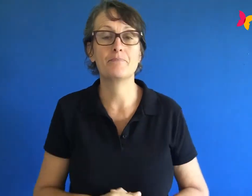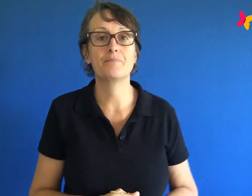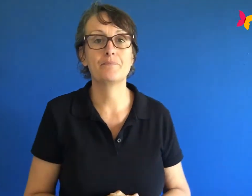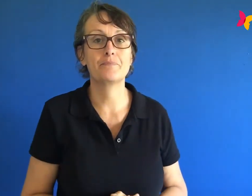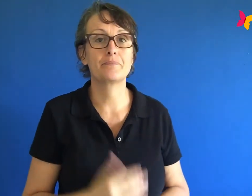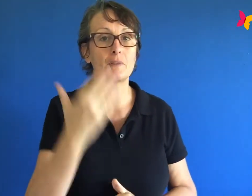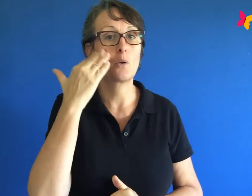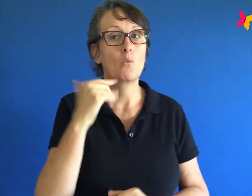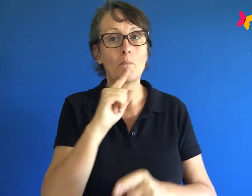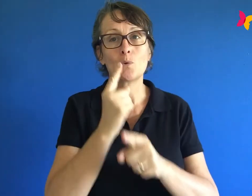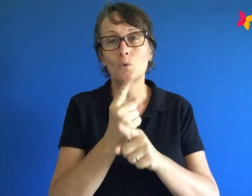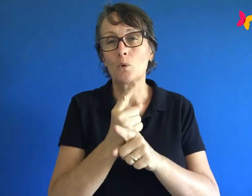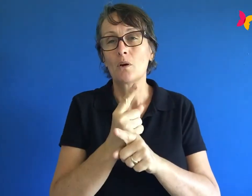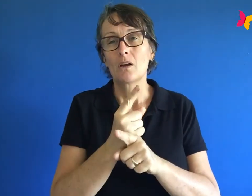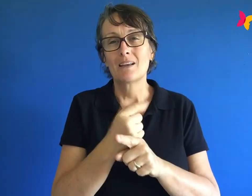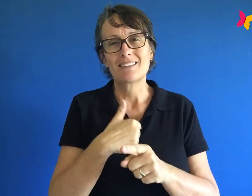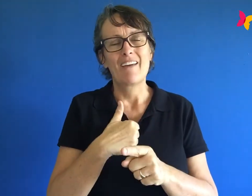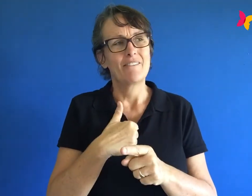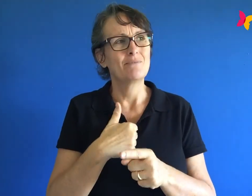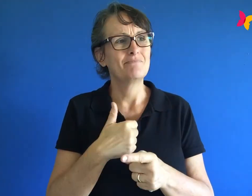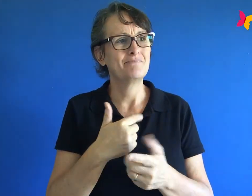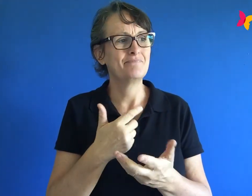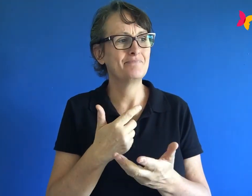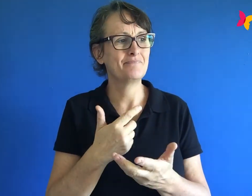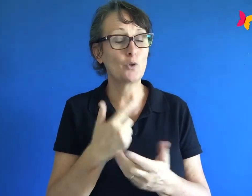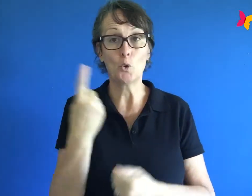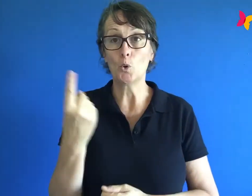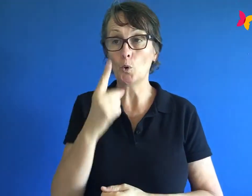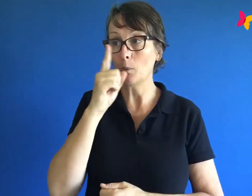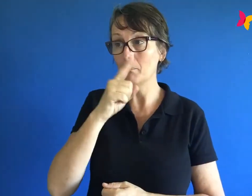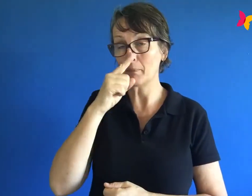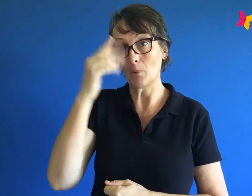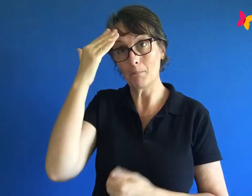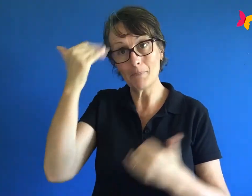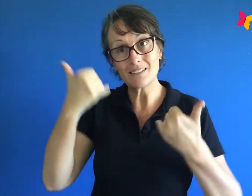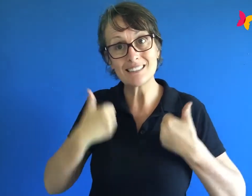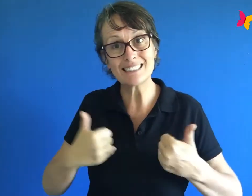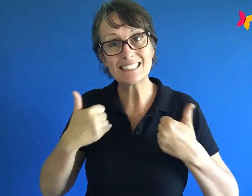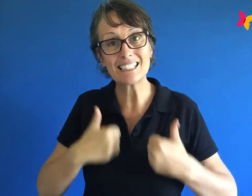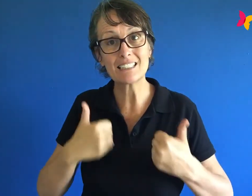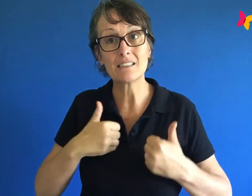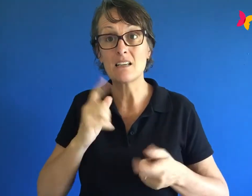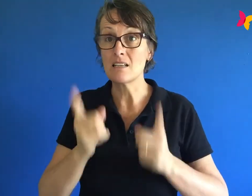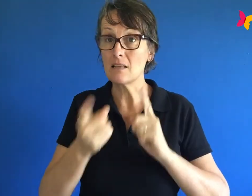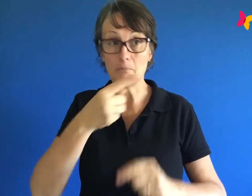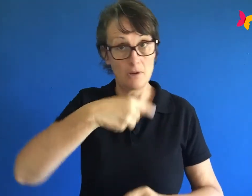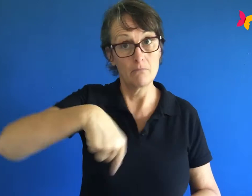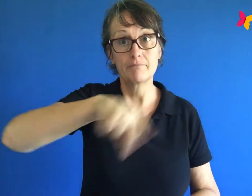a parent, someone who is experiencing mental distress, you have to live with. You have to